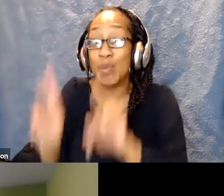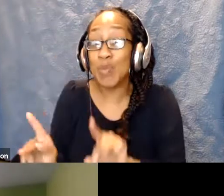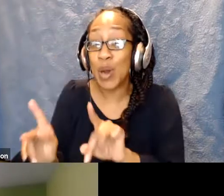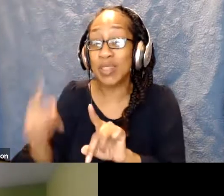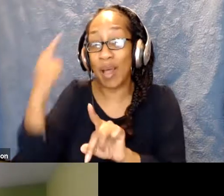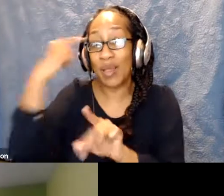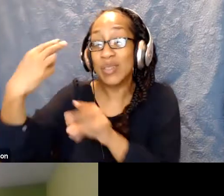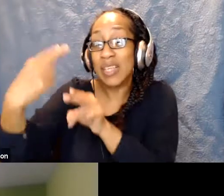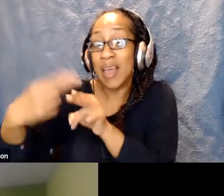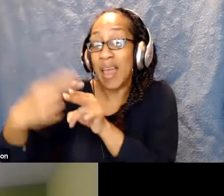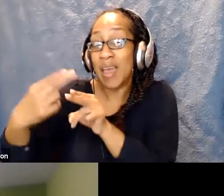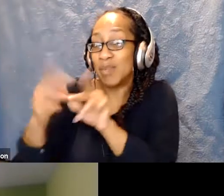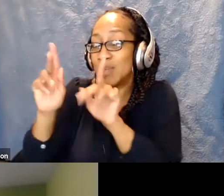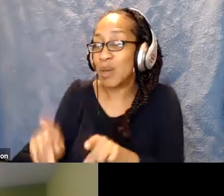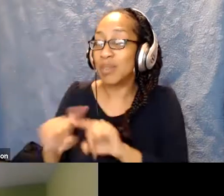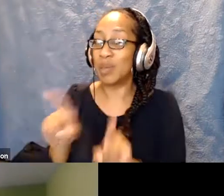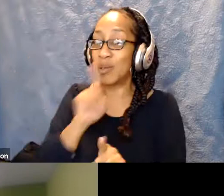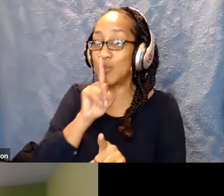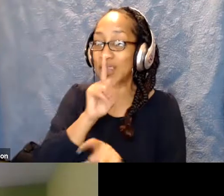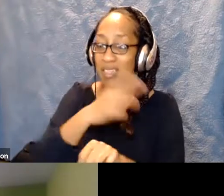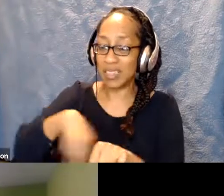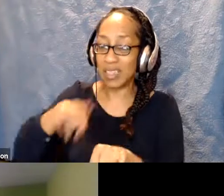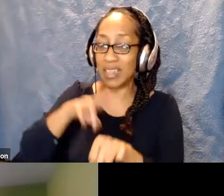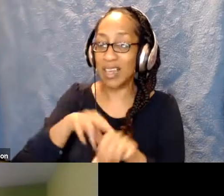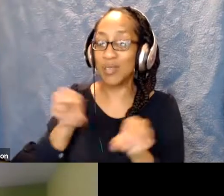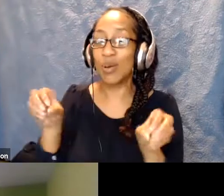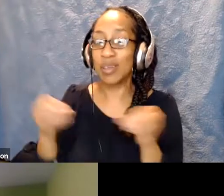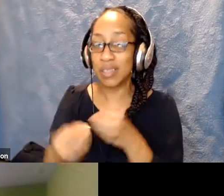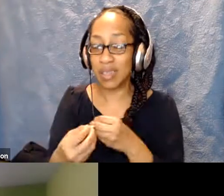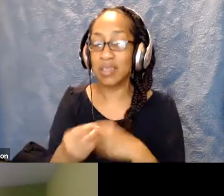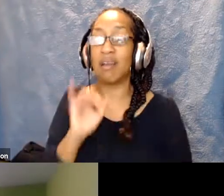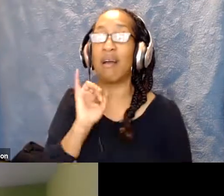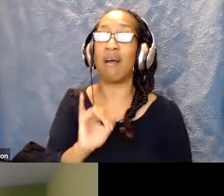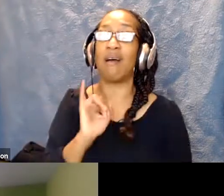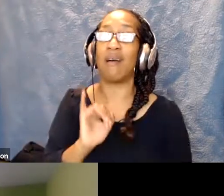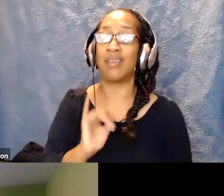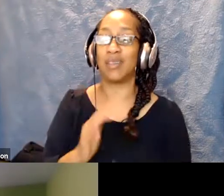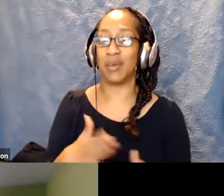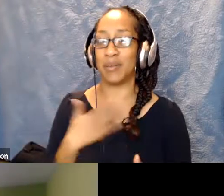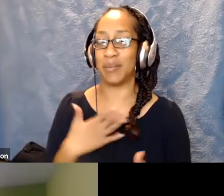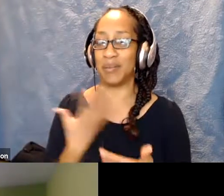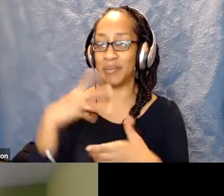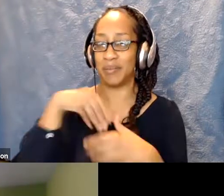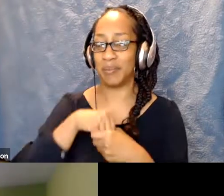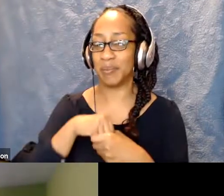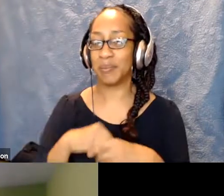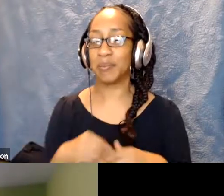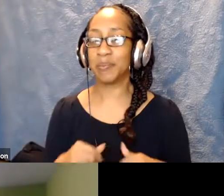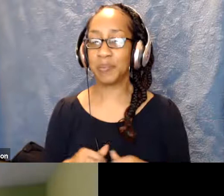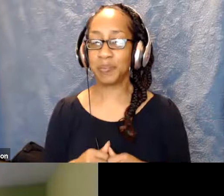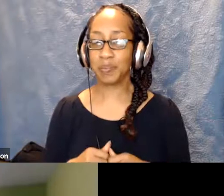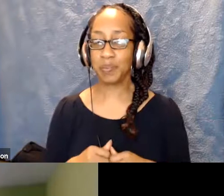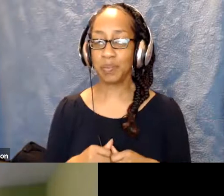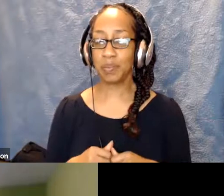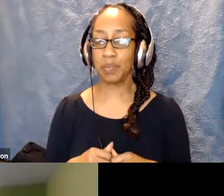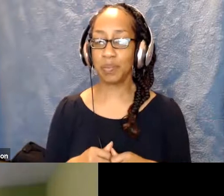really put it together that in fact there's a national organization out here doing this great work. So it's great to be here.